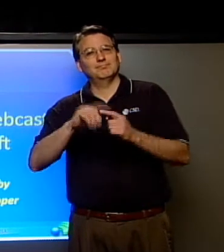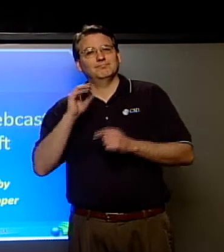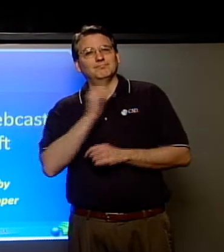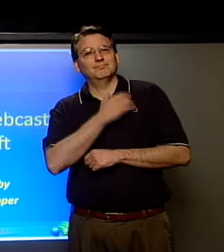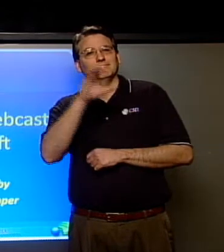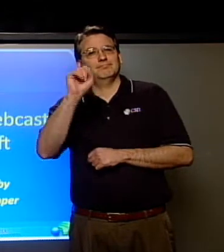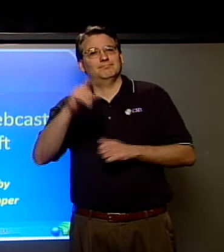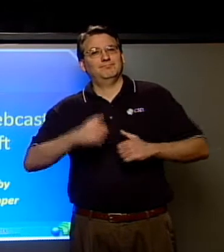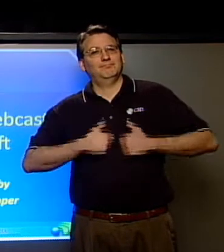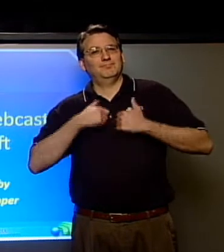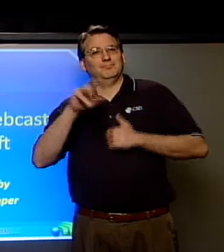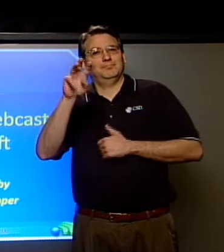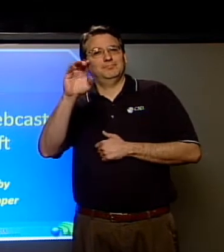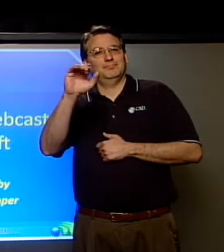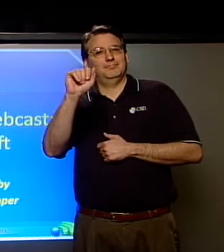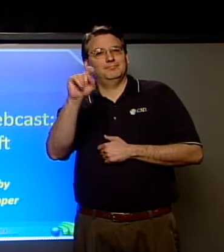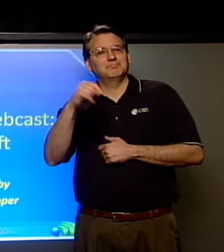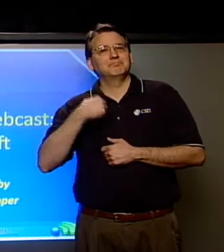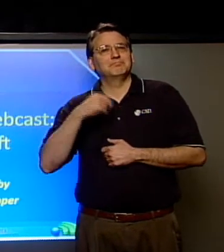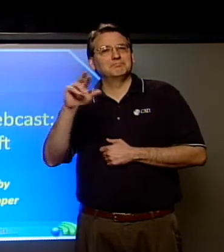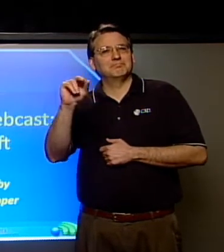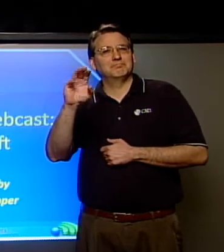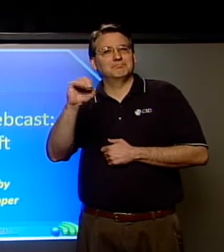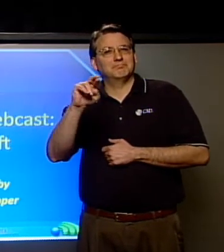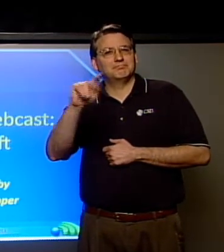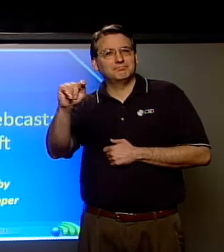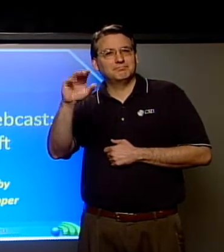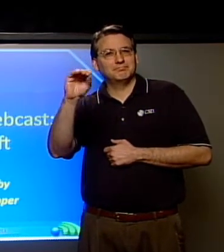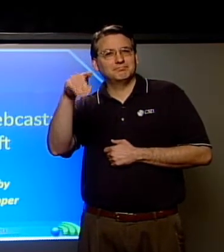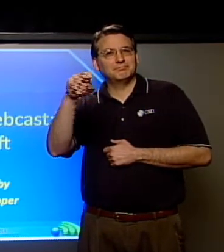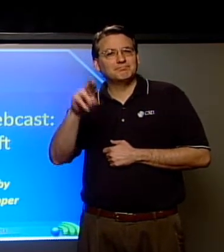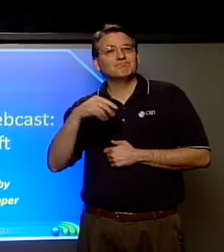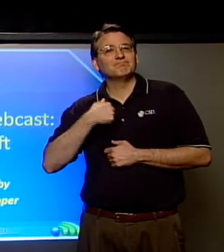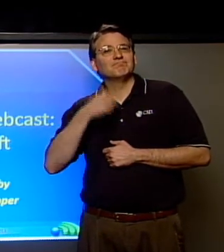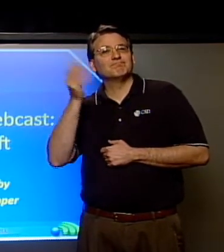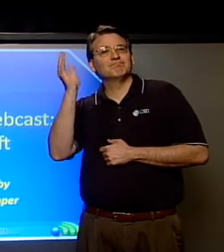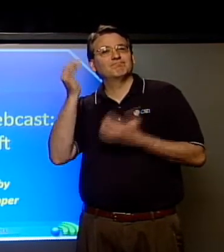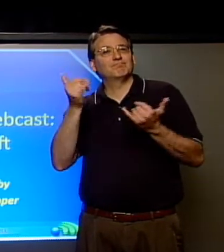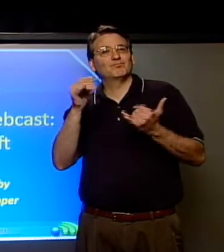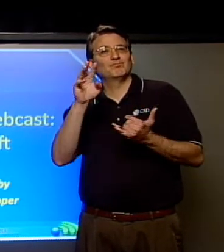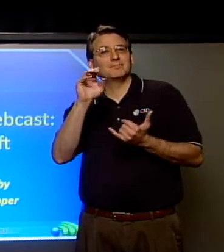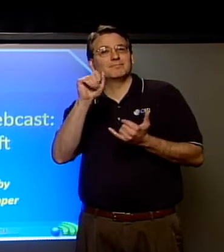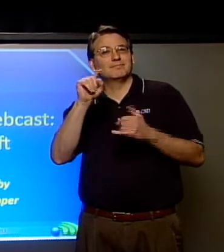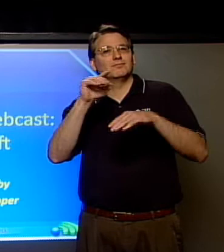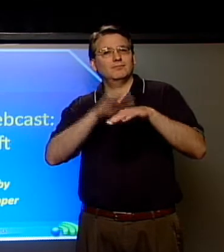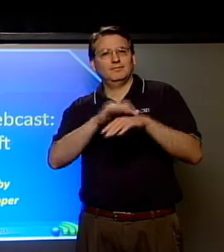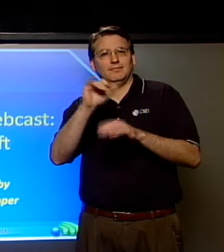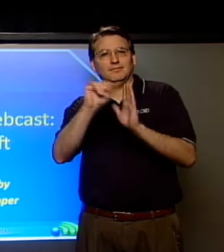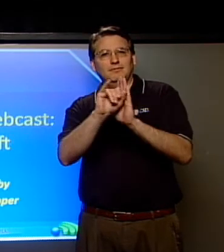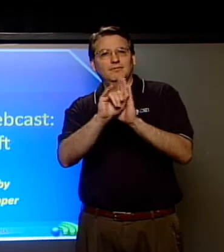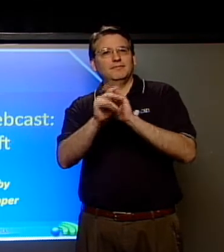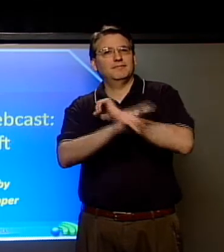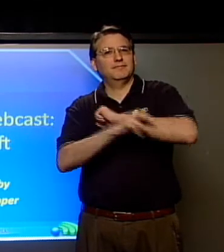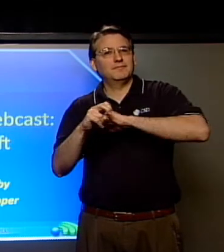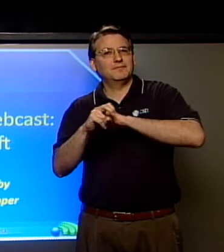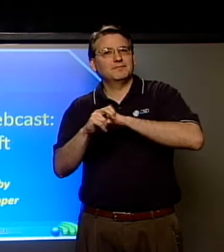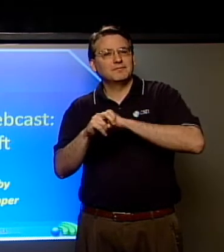Hello, hello, and welcome back to our CSD Live webcast. I am Robert Cooper. Today I'll be presenting